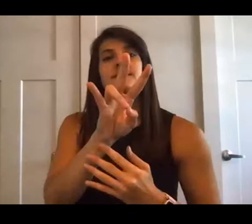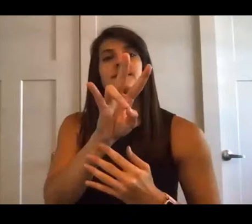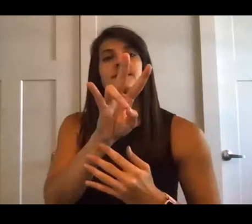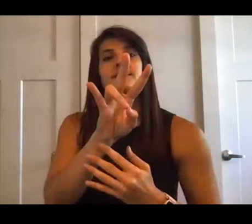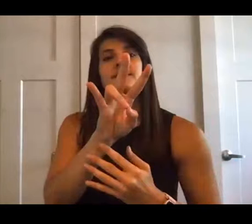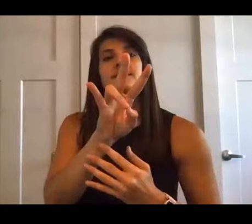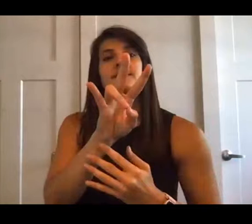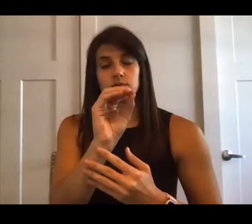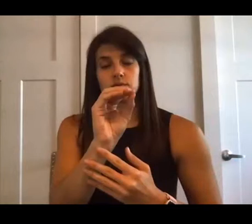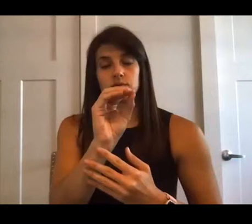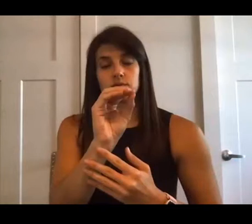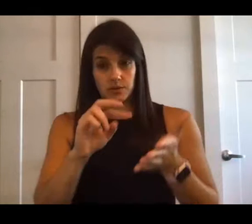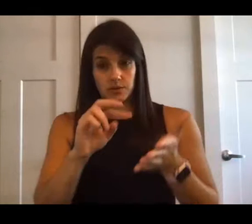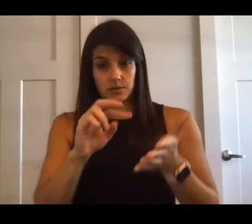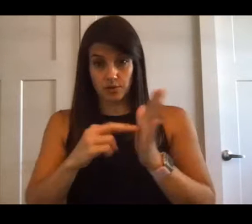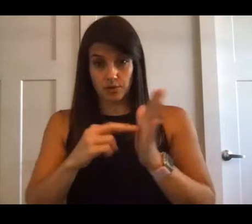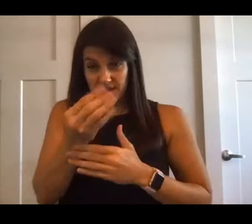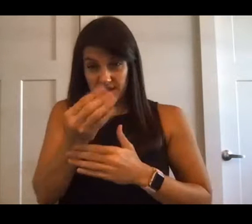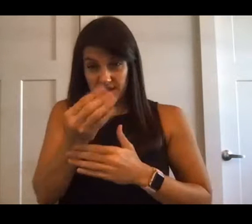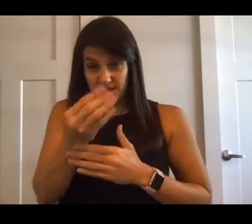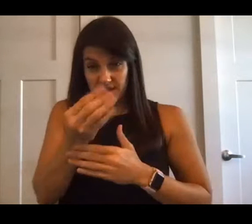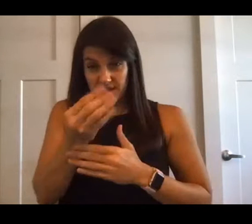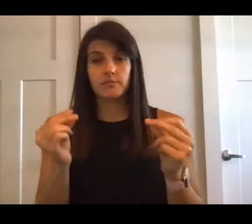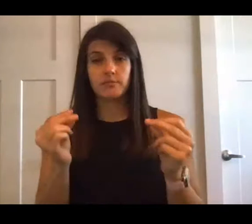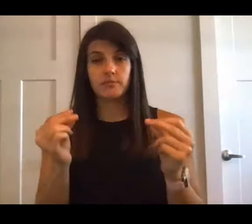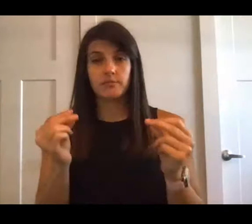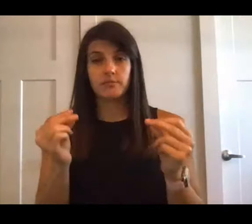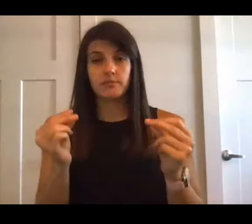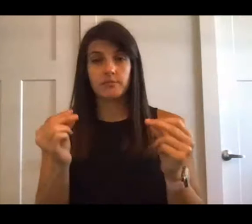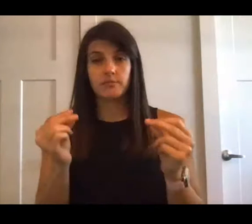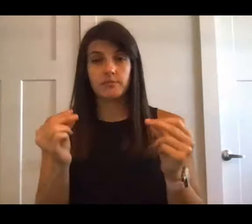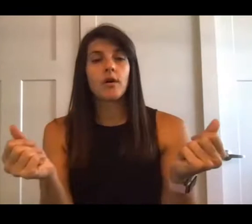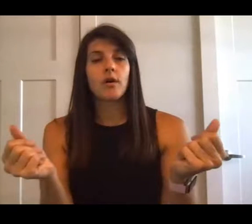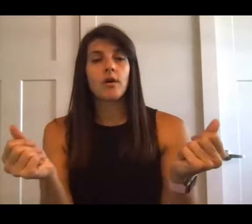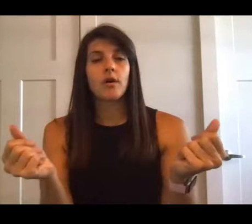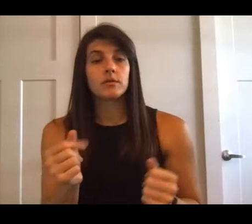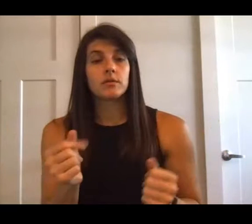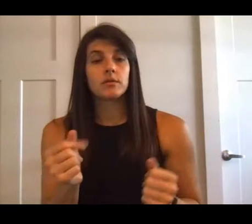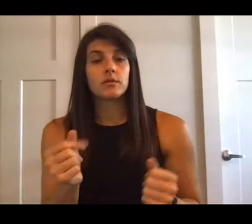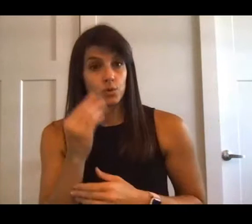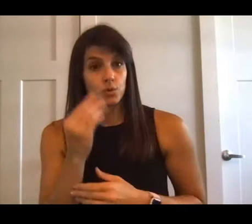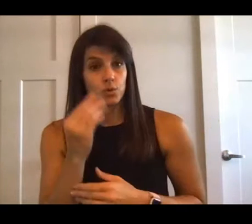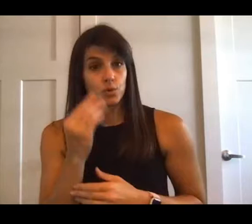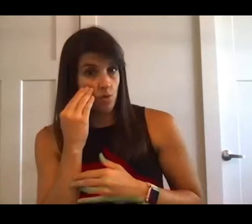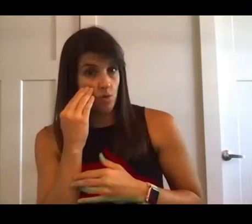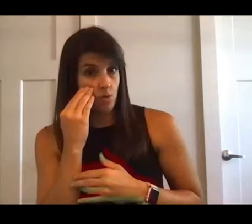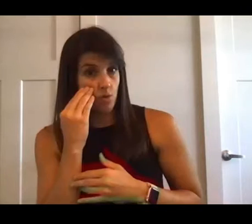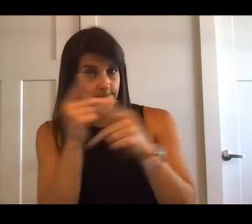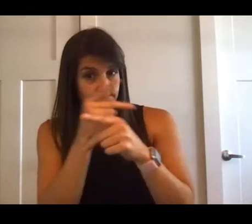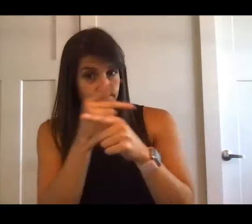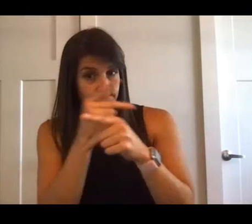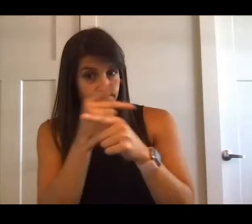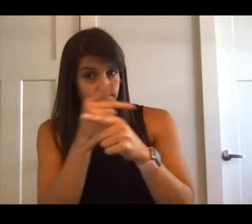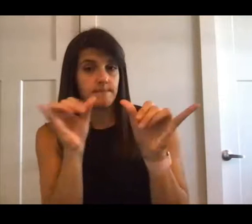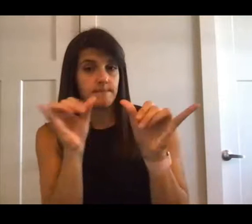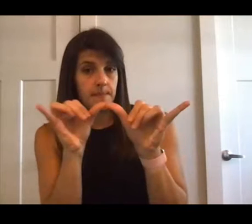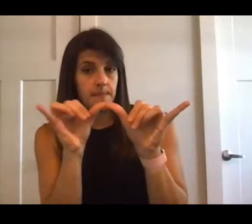solve right away. One, we could solve for the measure of angle 2, which I will do in a